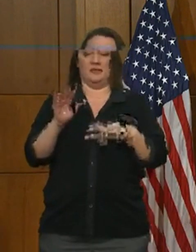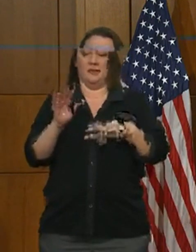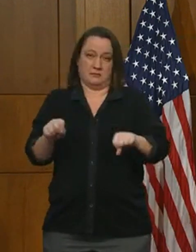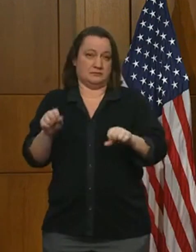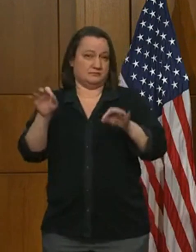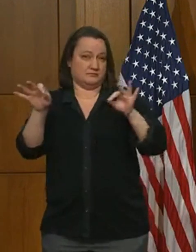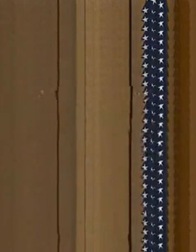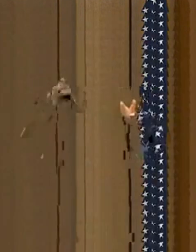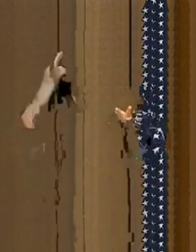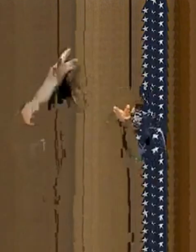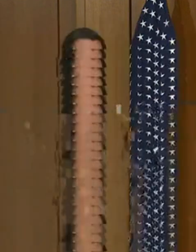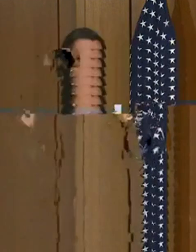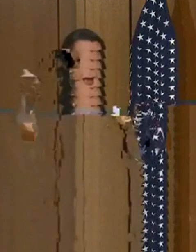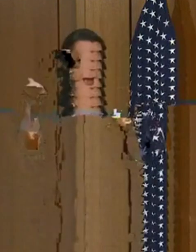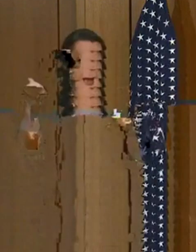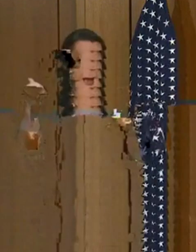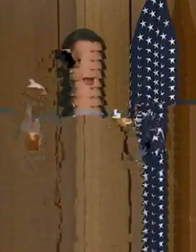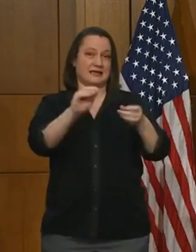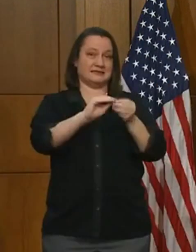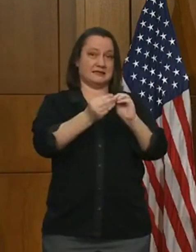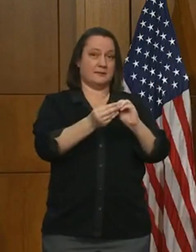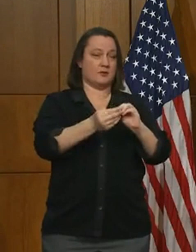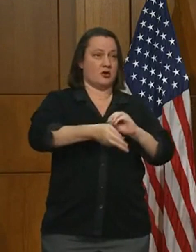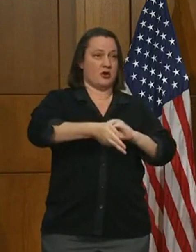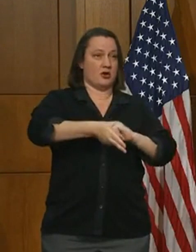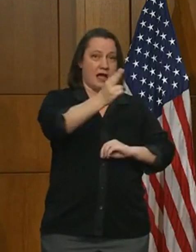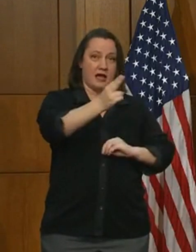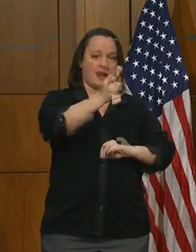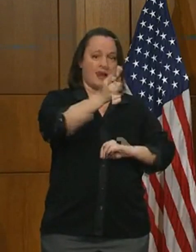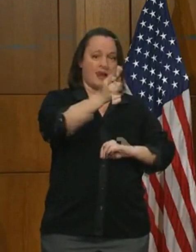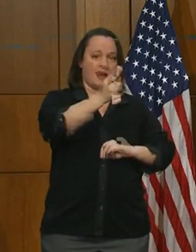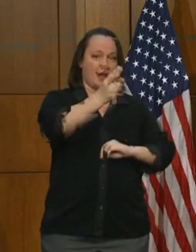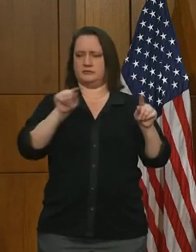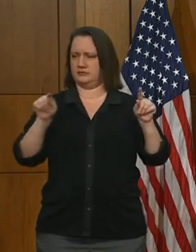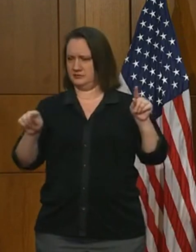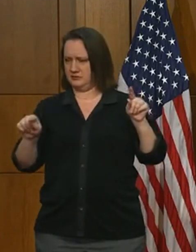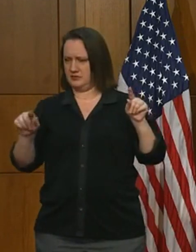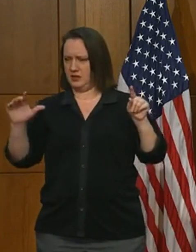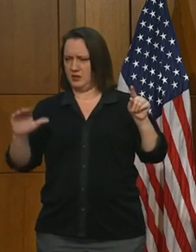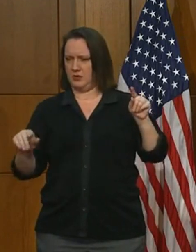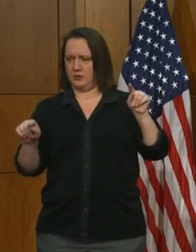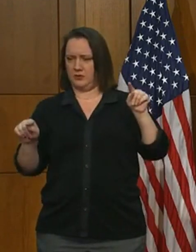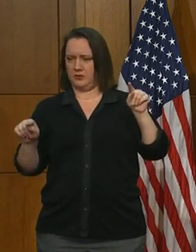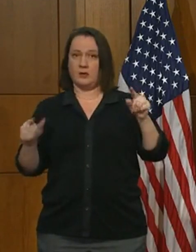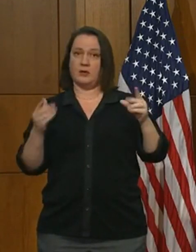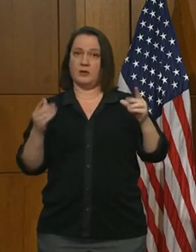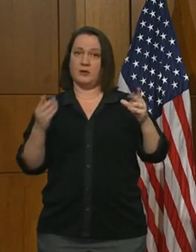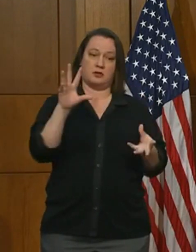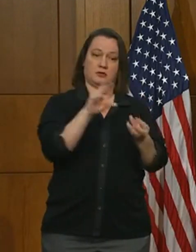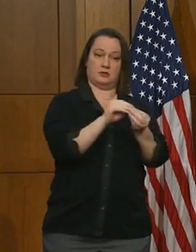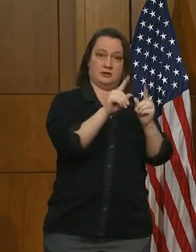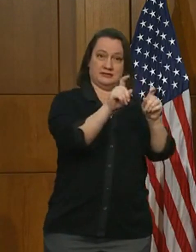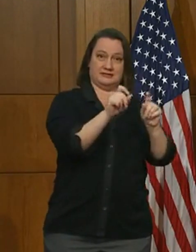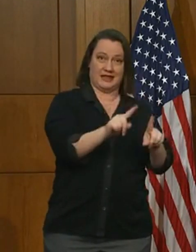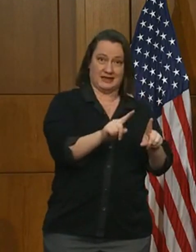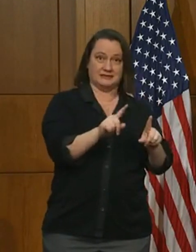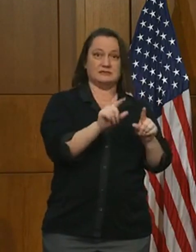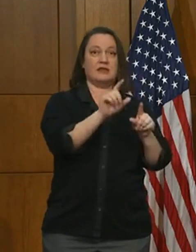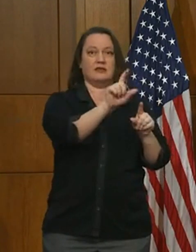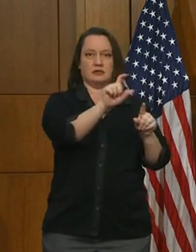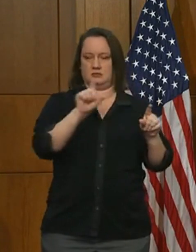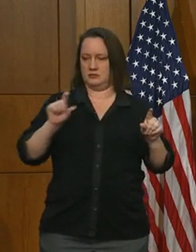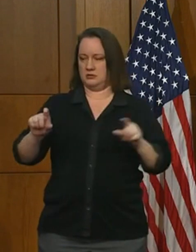of a number of the tests may have been of the serologic type, and the type that are being shown there are indeed the PCR.